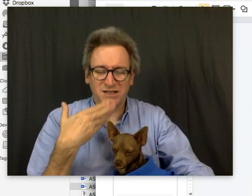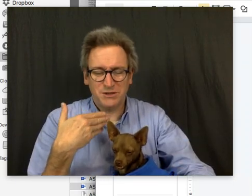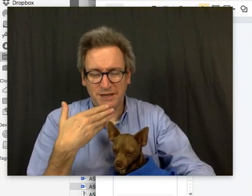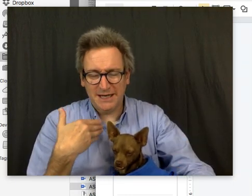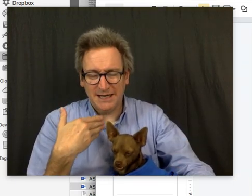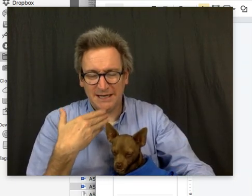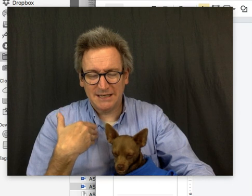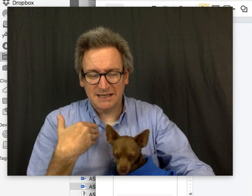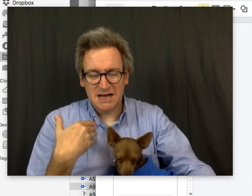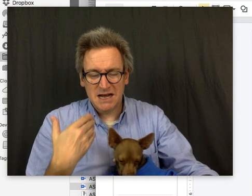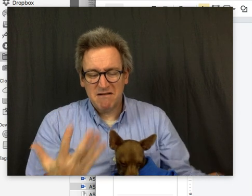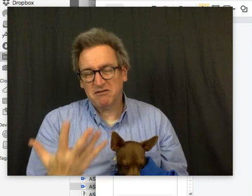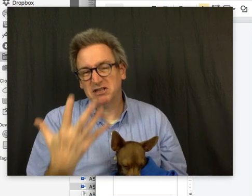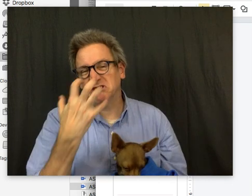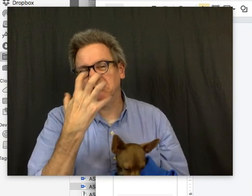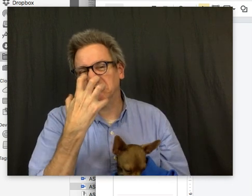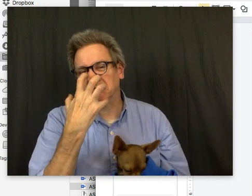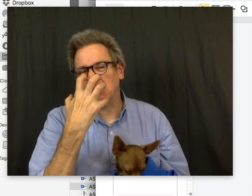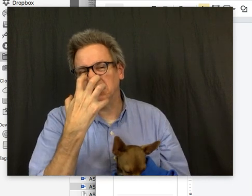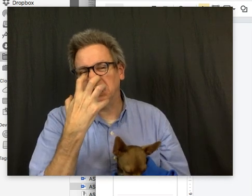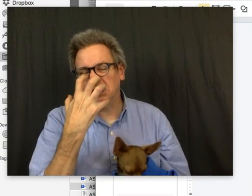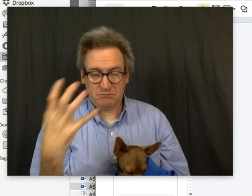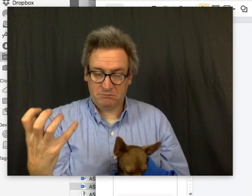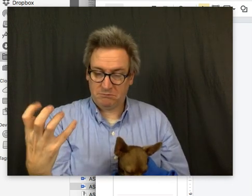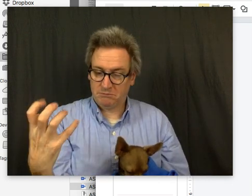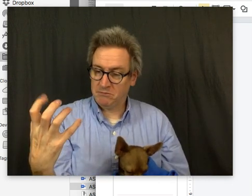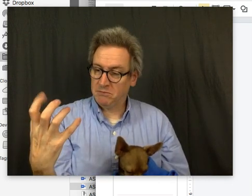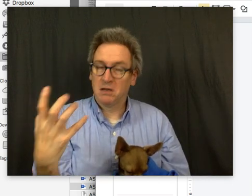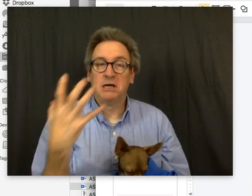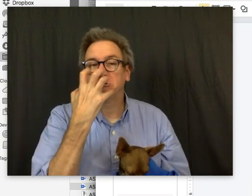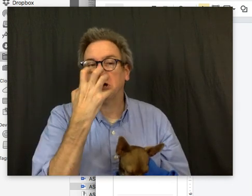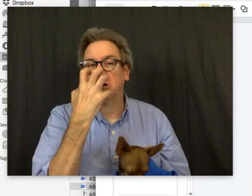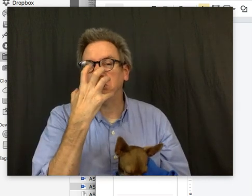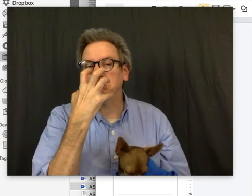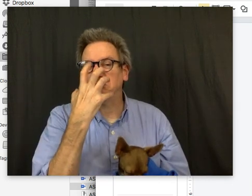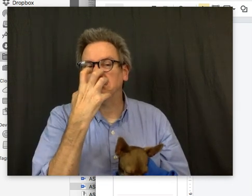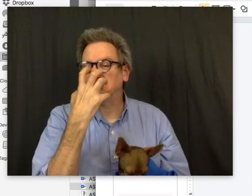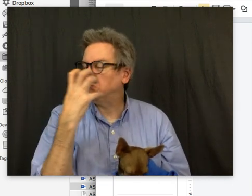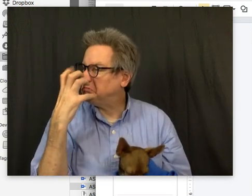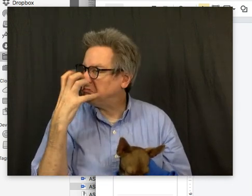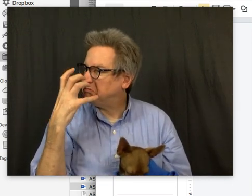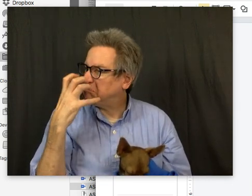Oh, sweet. Versus grouchy. Grouchy.